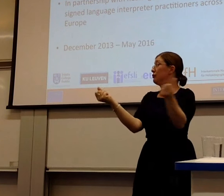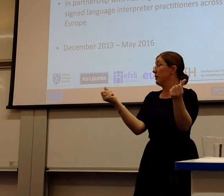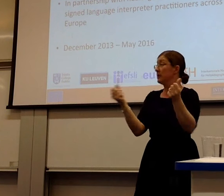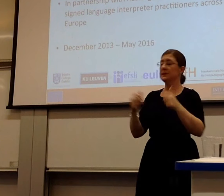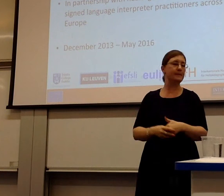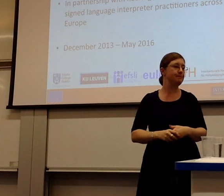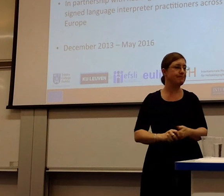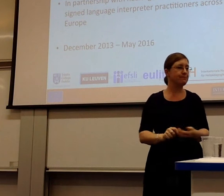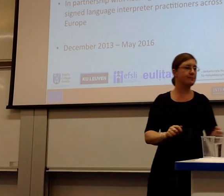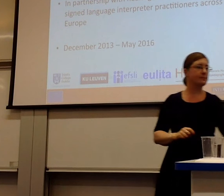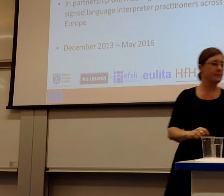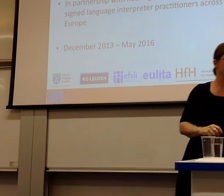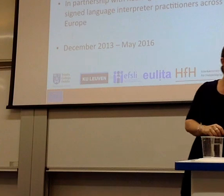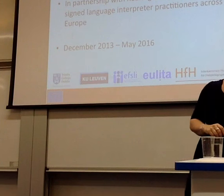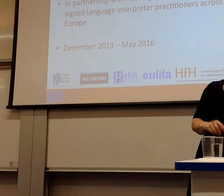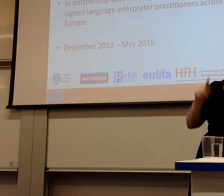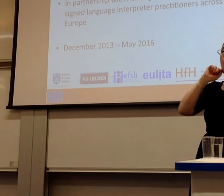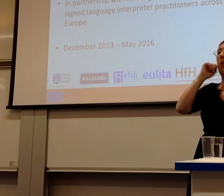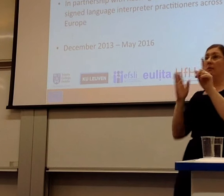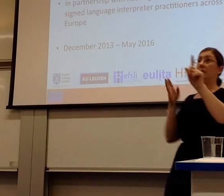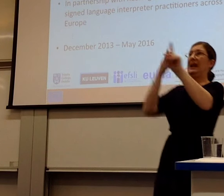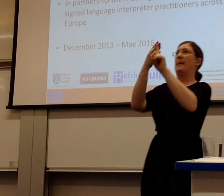aspects of creating the training materials for this next year.